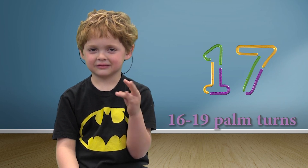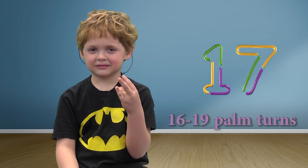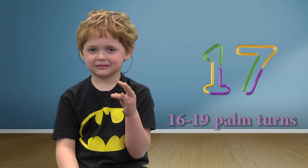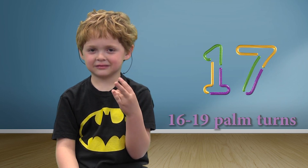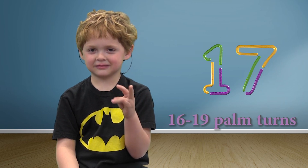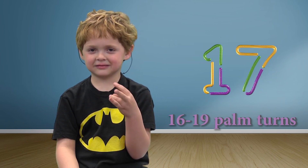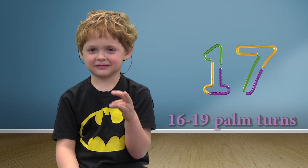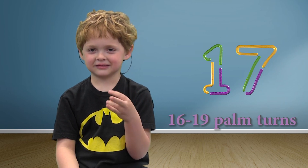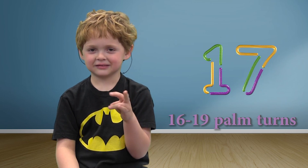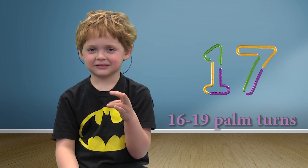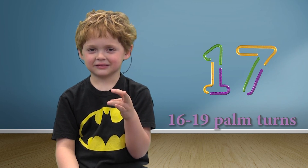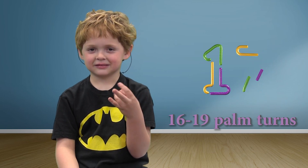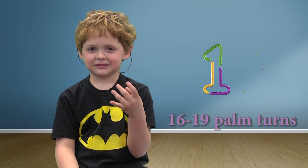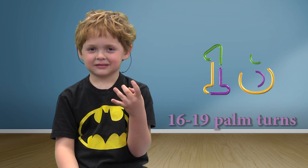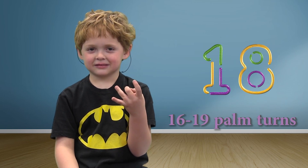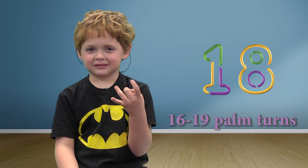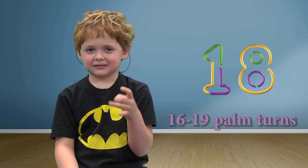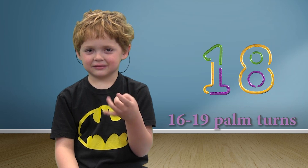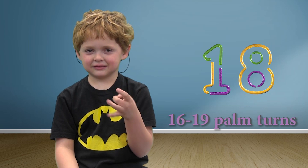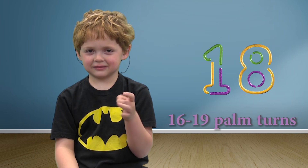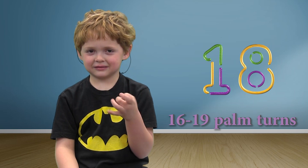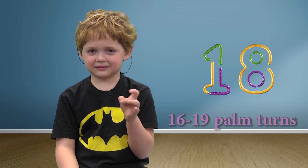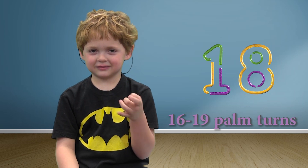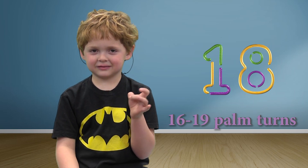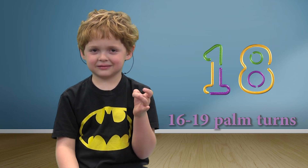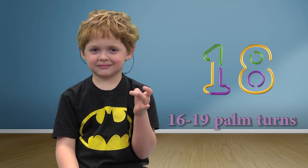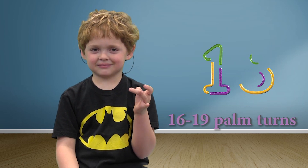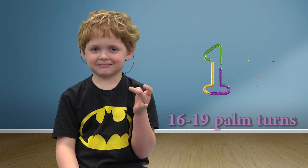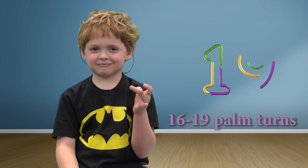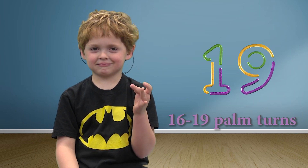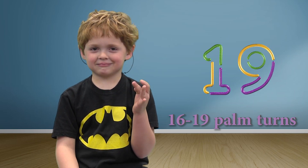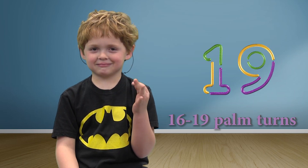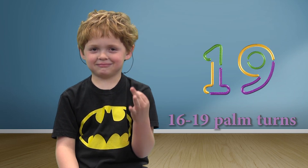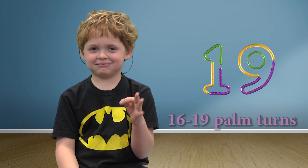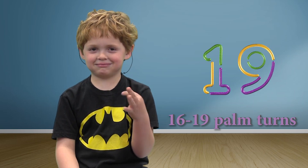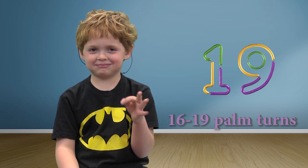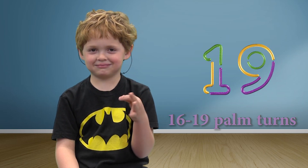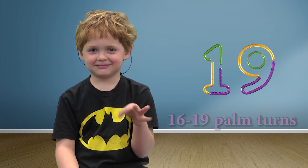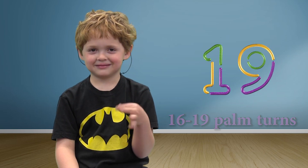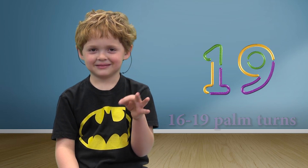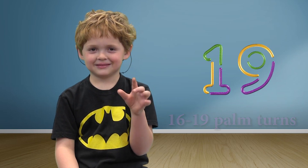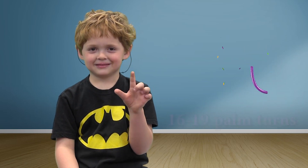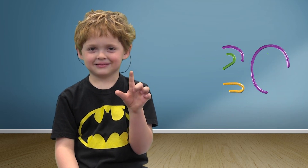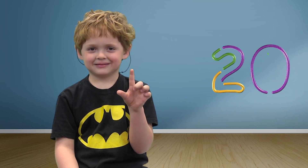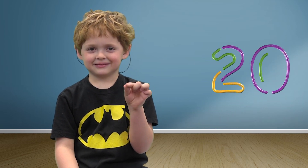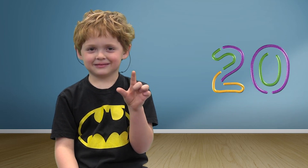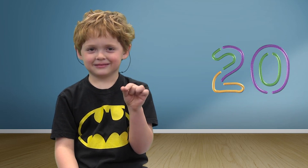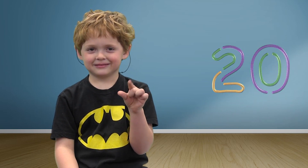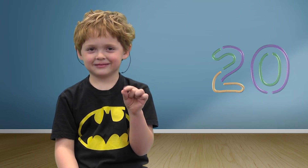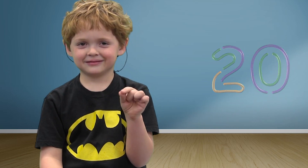seventeen, eighteen, nineteen, twenty.